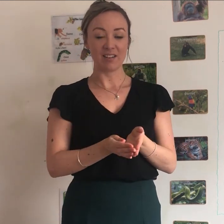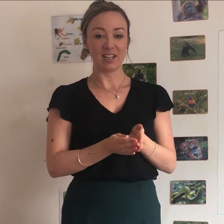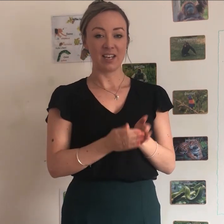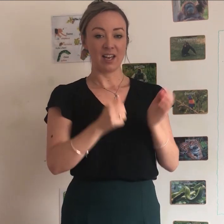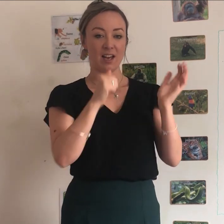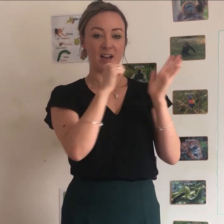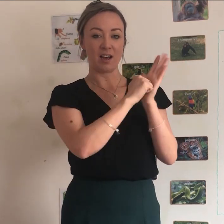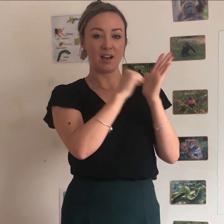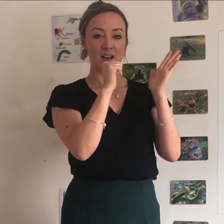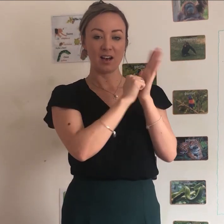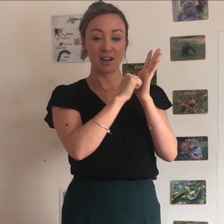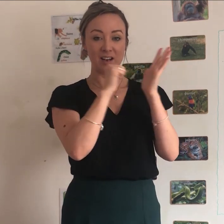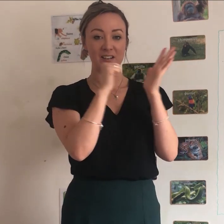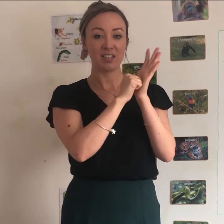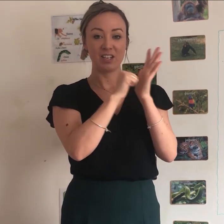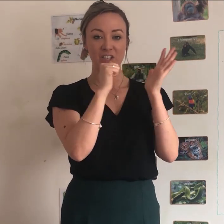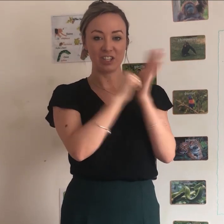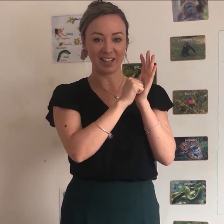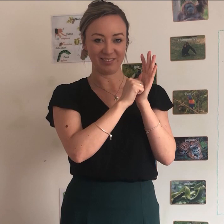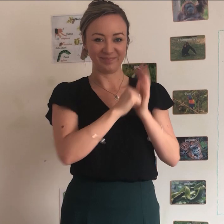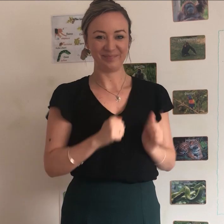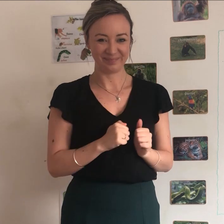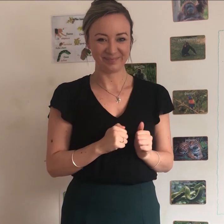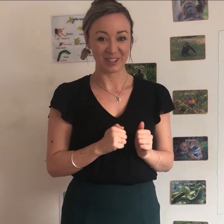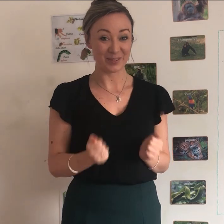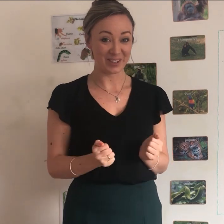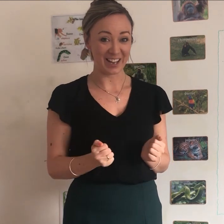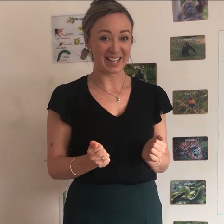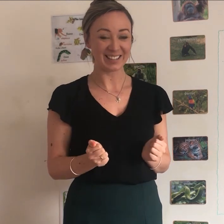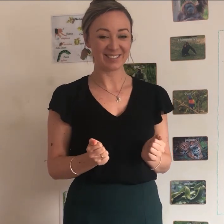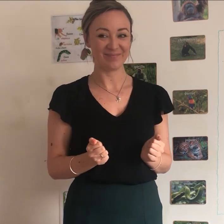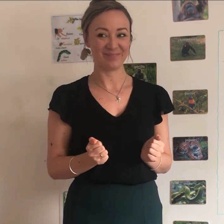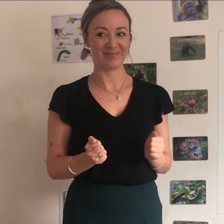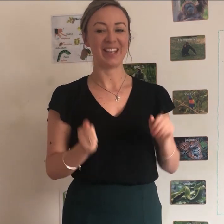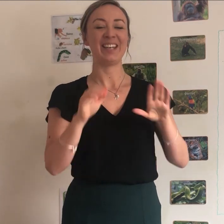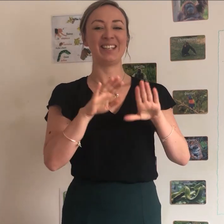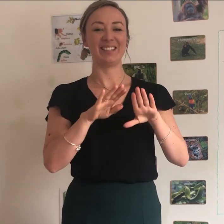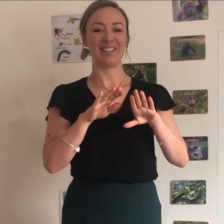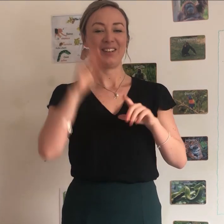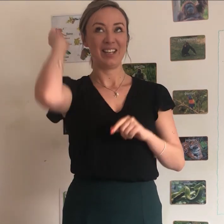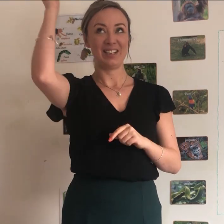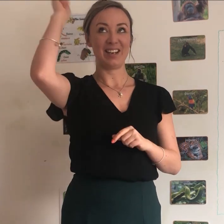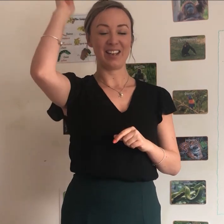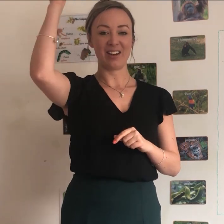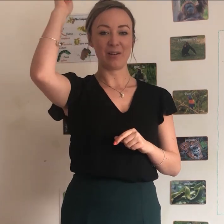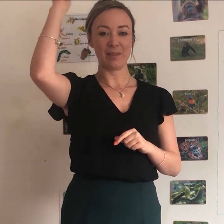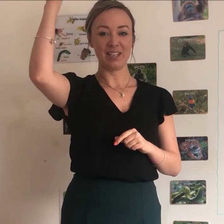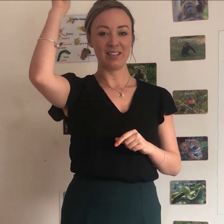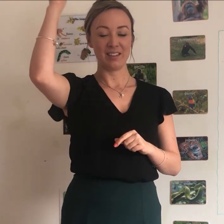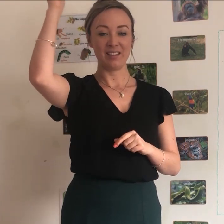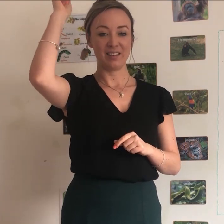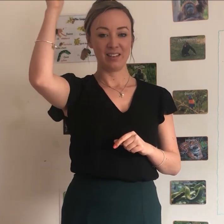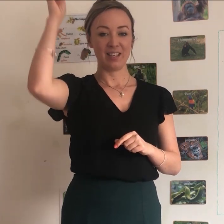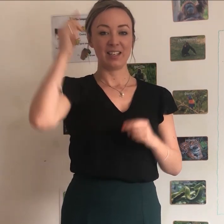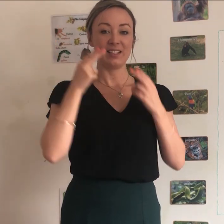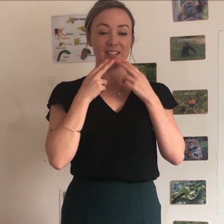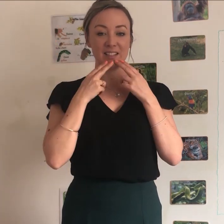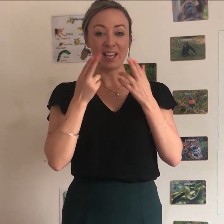Achi-Cheri a hard shell. Shall we try that? So, Naomi